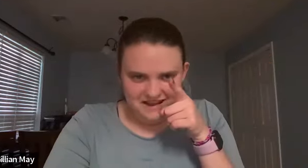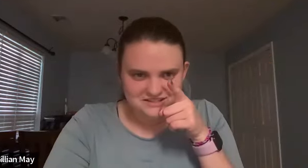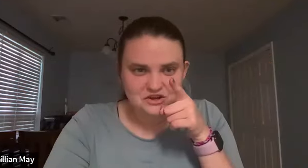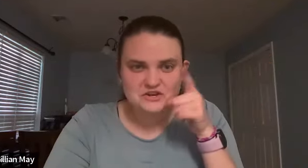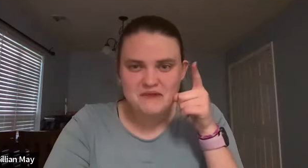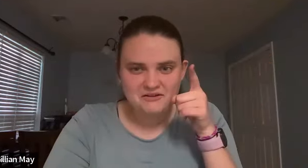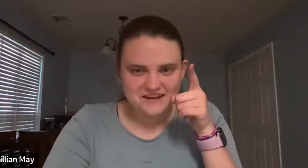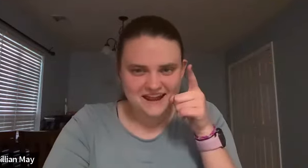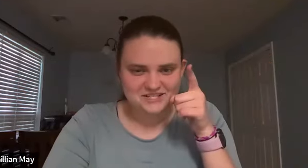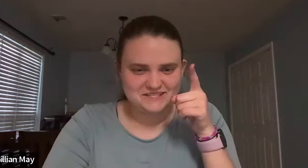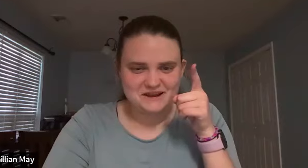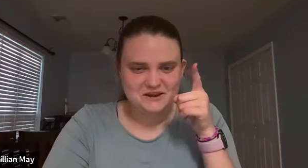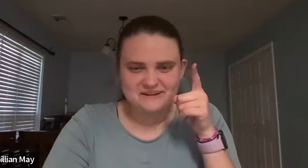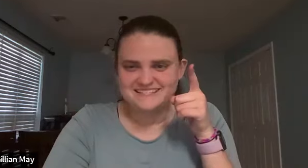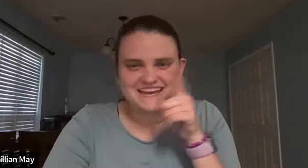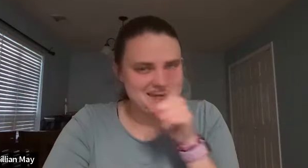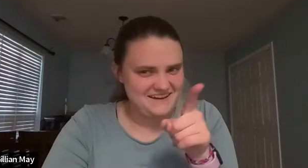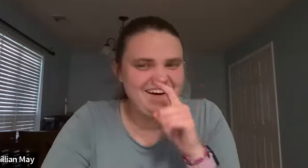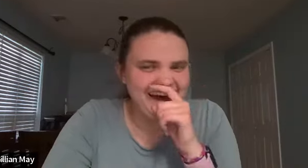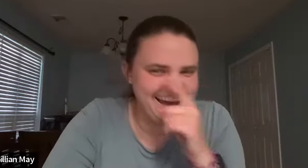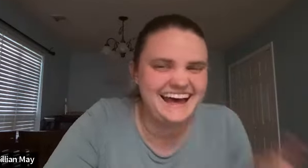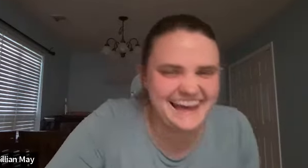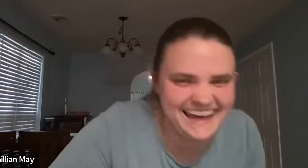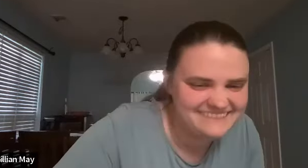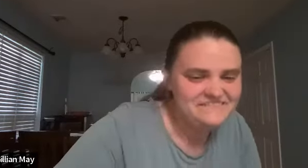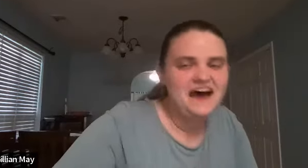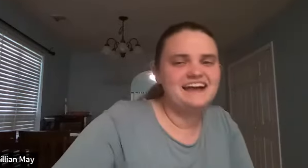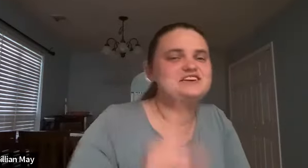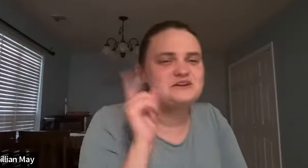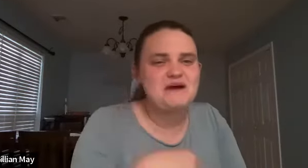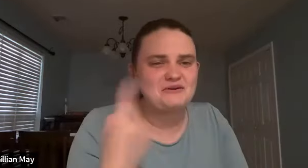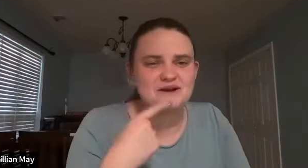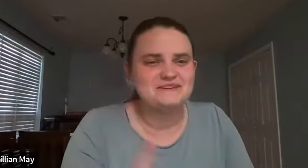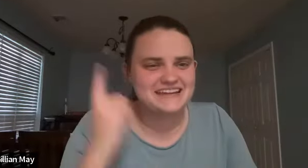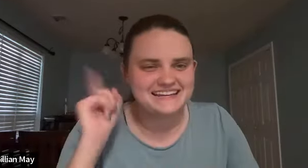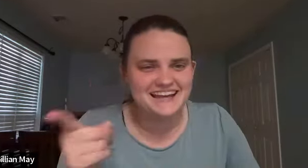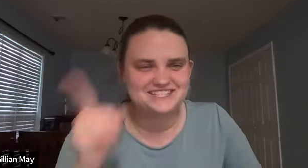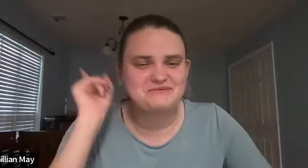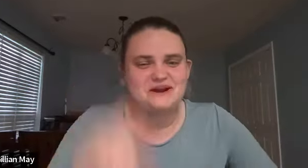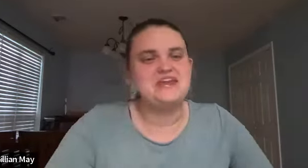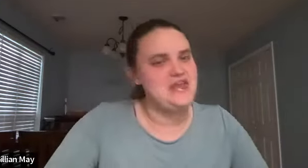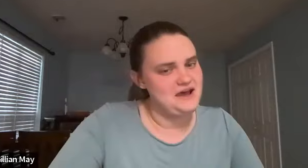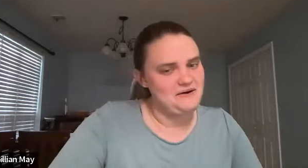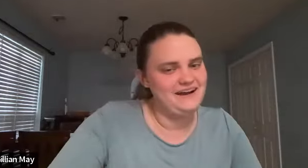I saw you mouth it, Ashley, but do I know what you said? No. I saw you mouth the word, but did I catch the word? No.